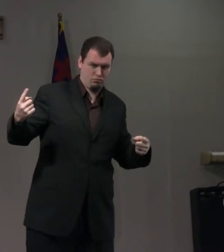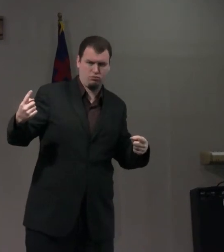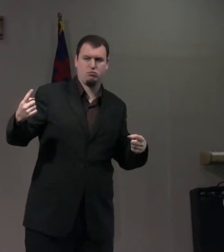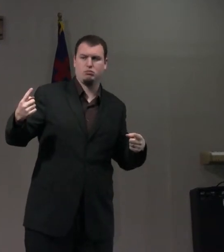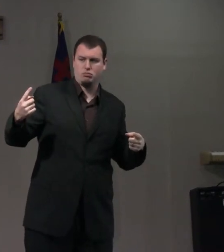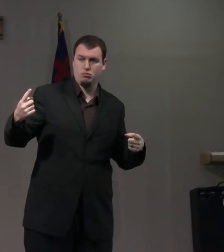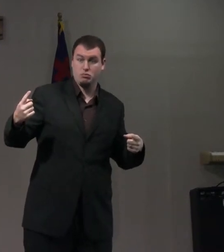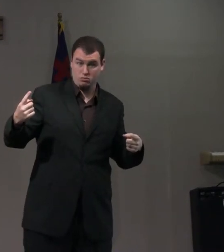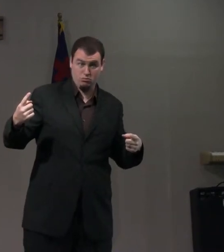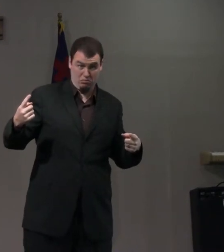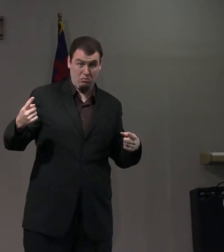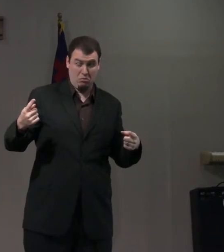disagreements